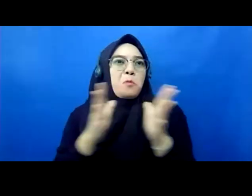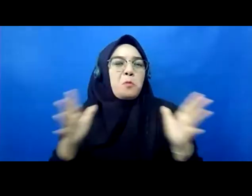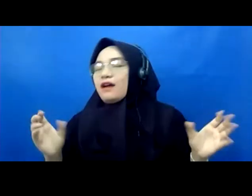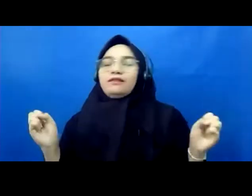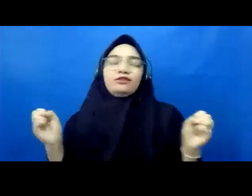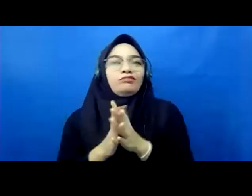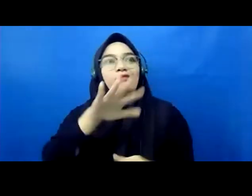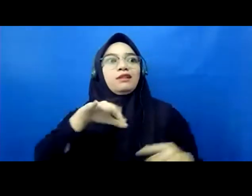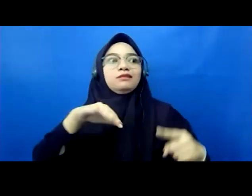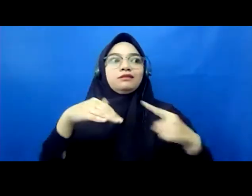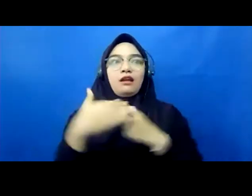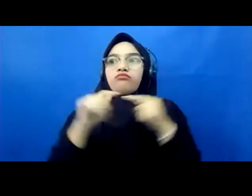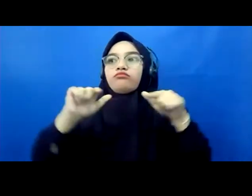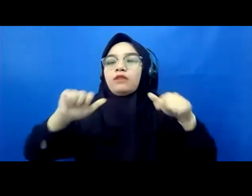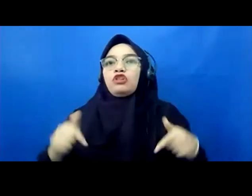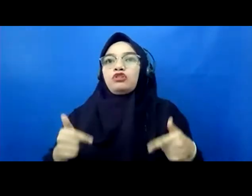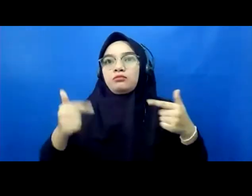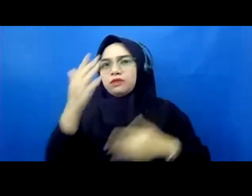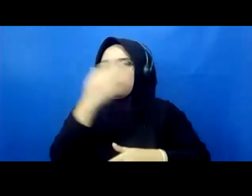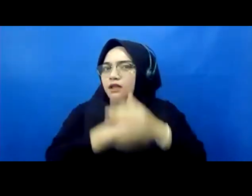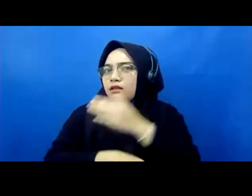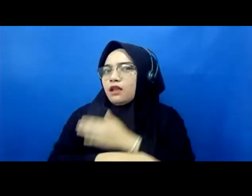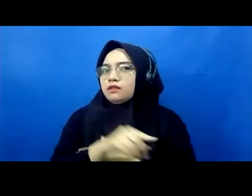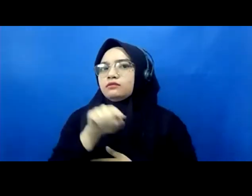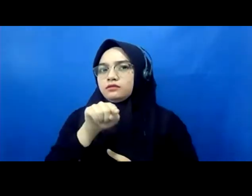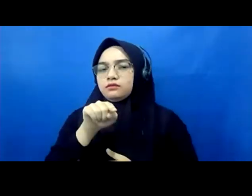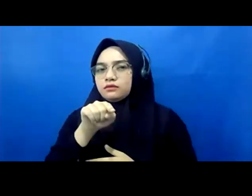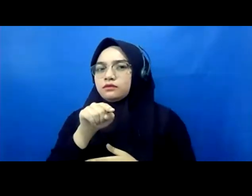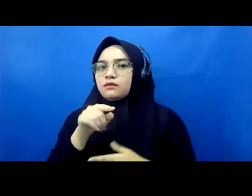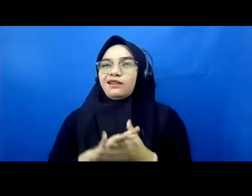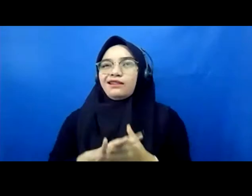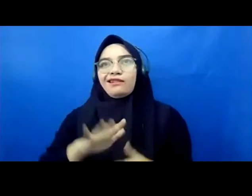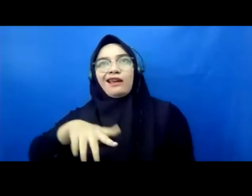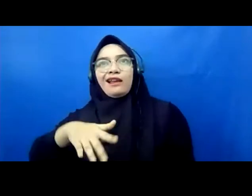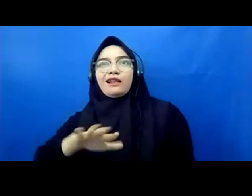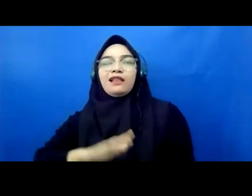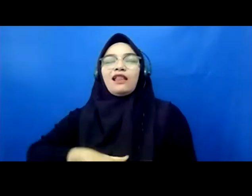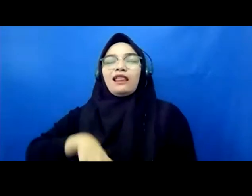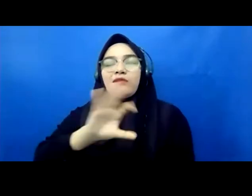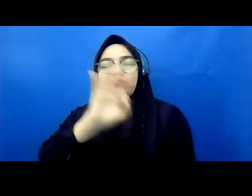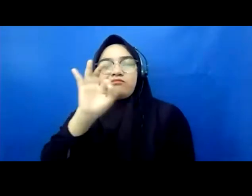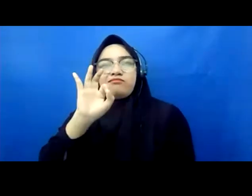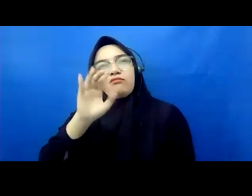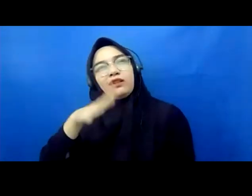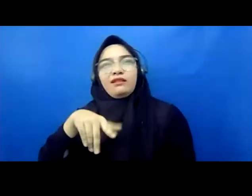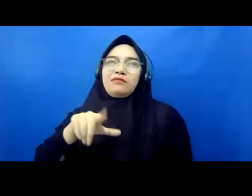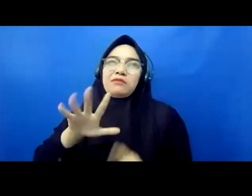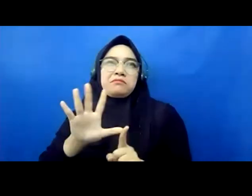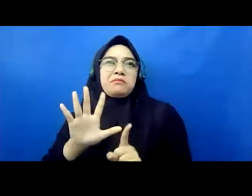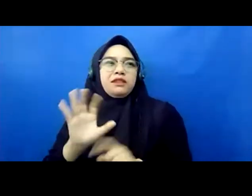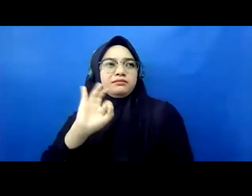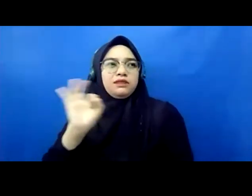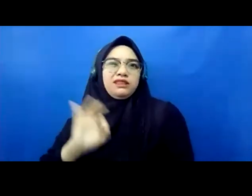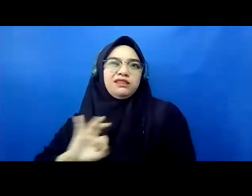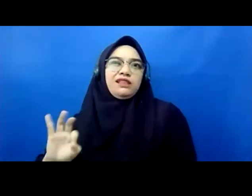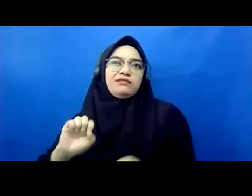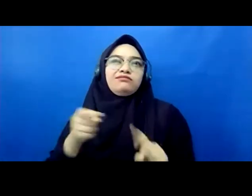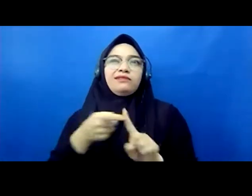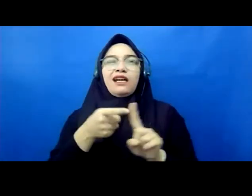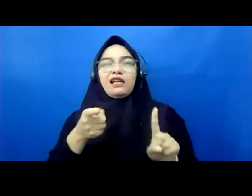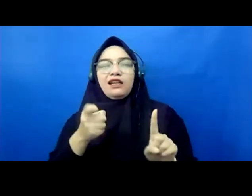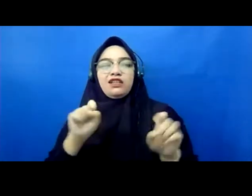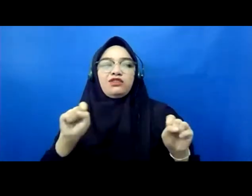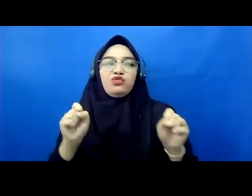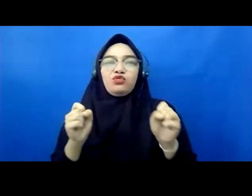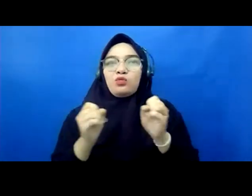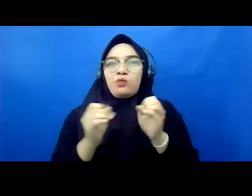with a disability. That amounts to approximately 15% of the global population. In the ASEAN region, that works out